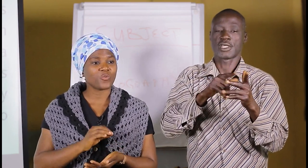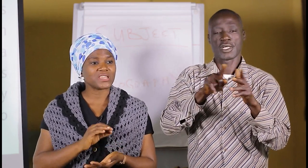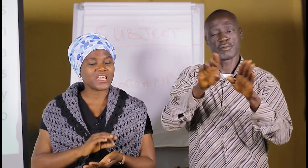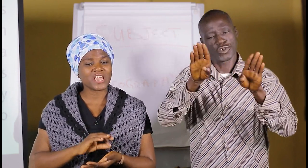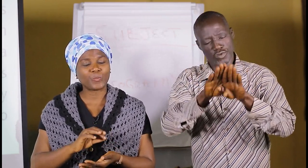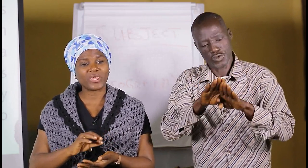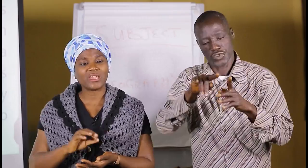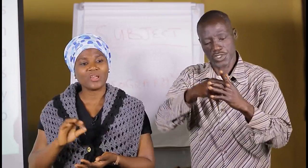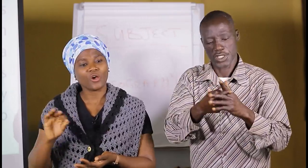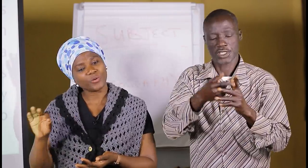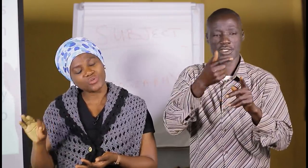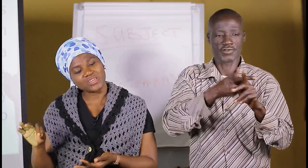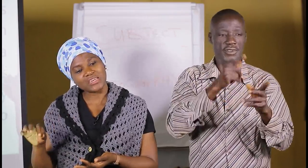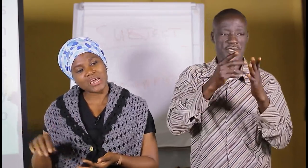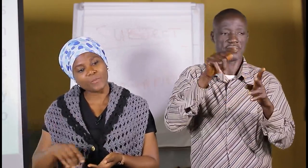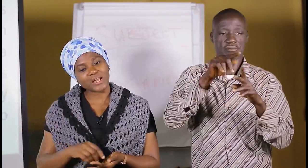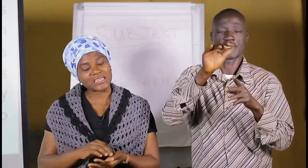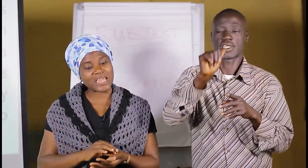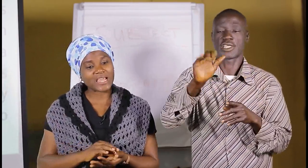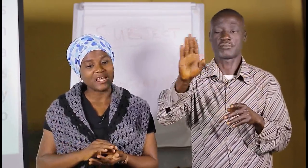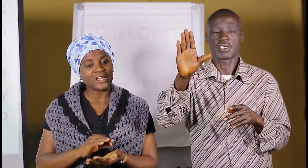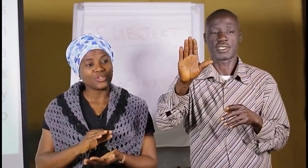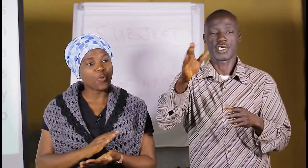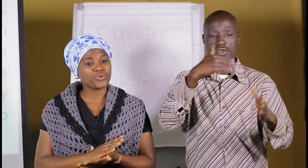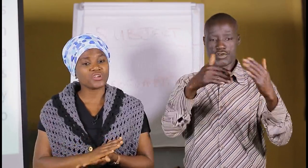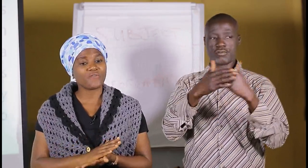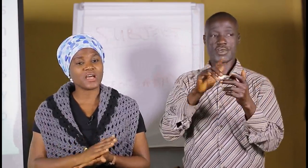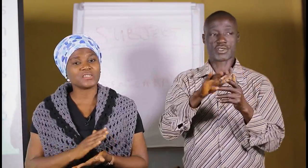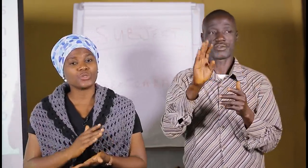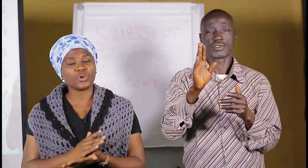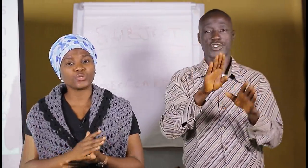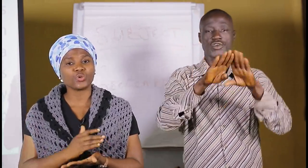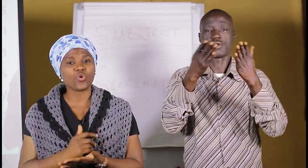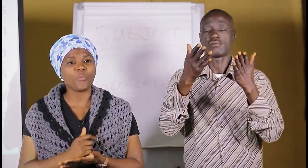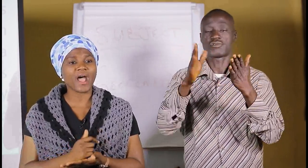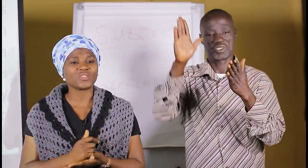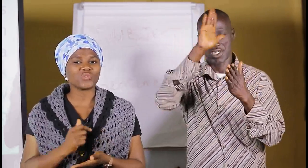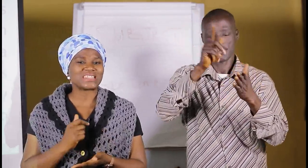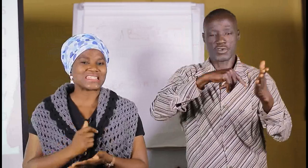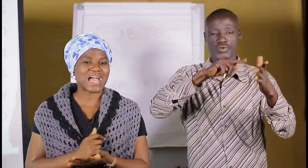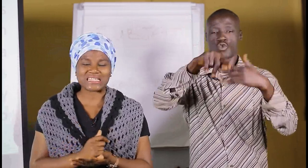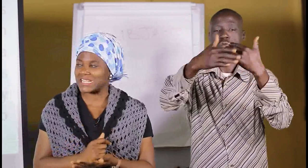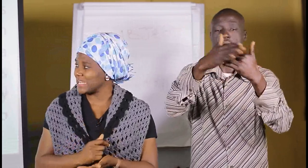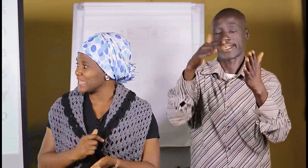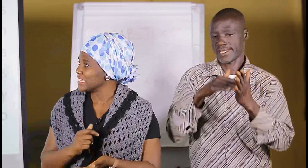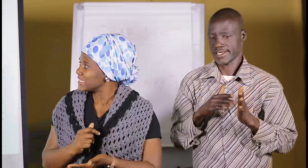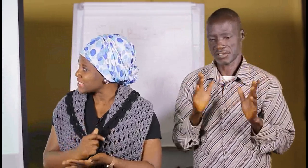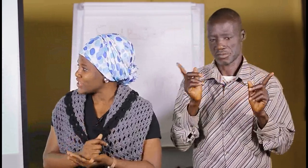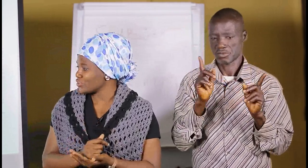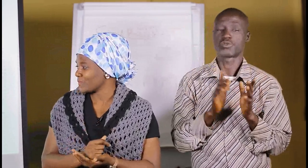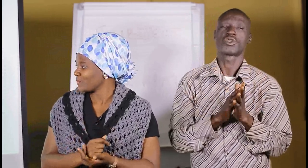starts from point A, B, up to E and back to A, the open traverse does not go back to its